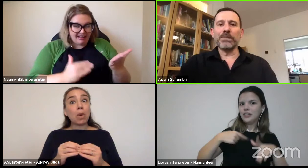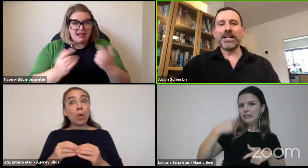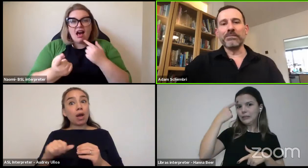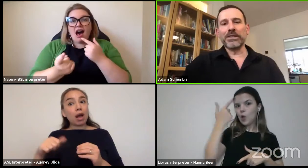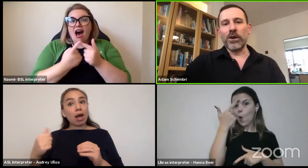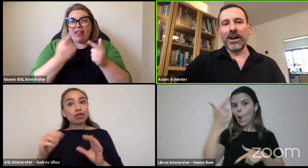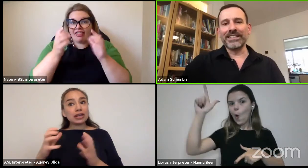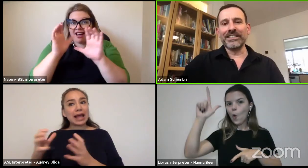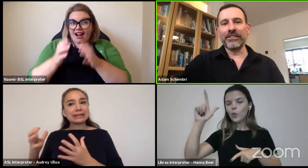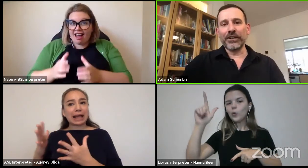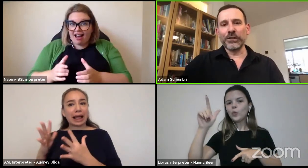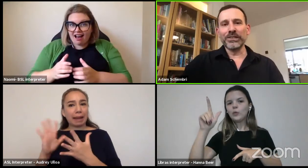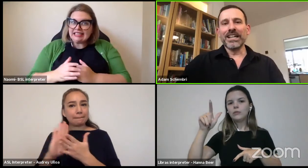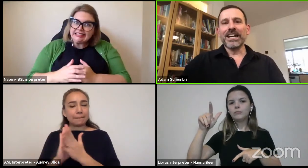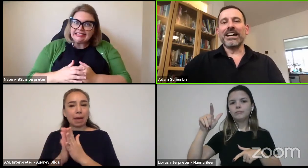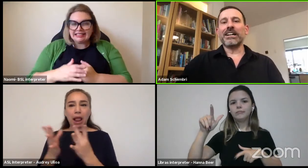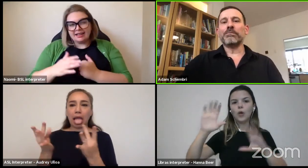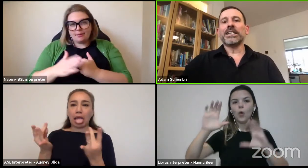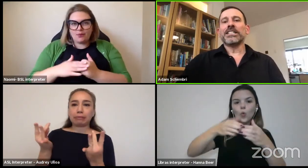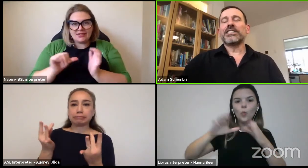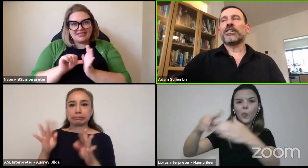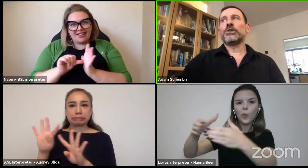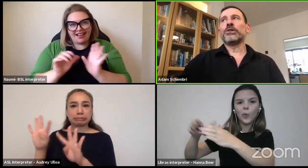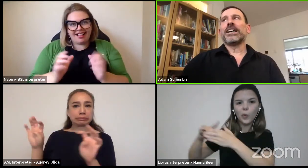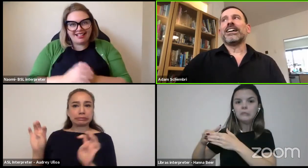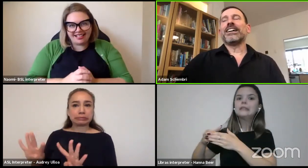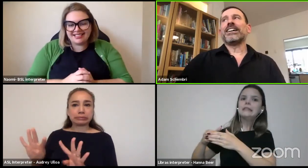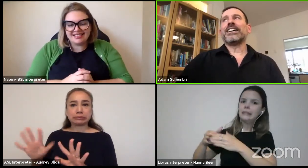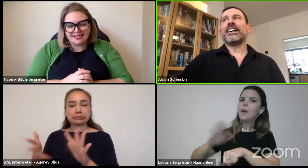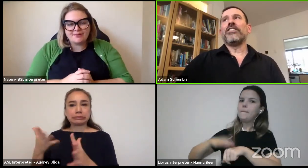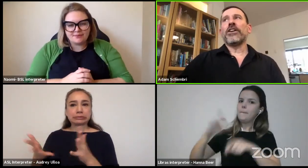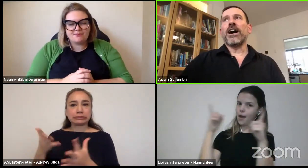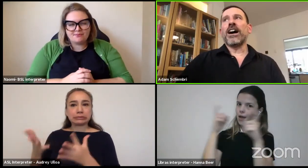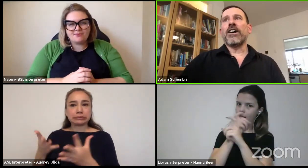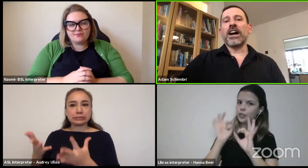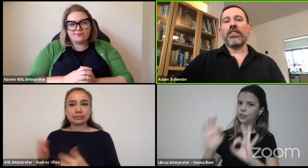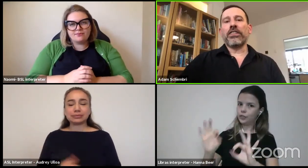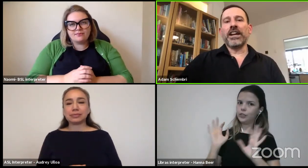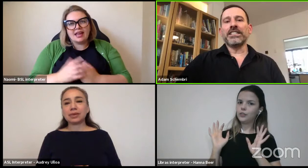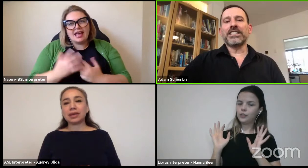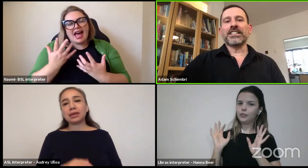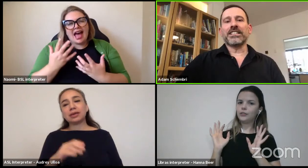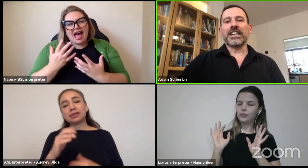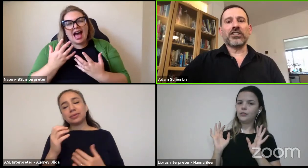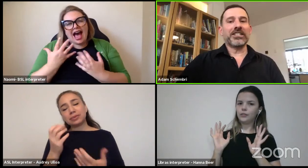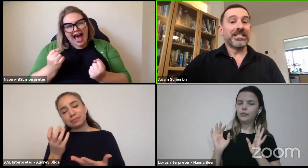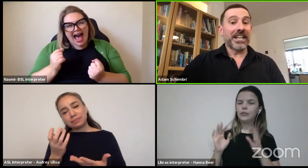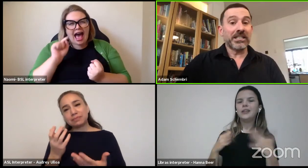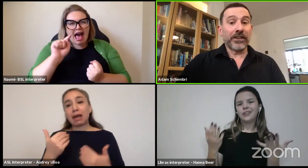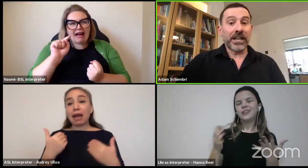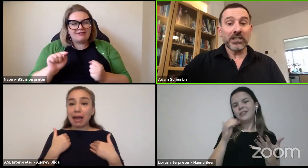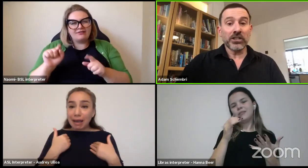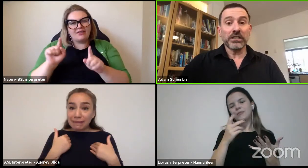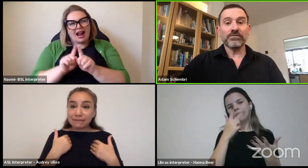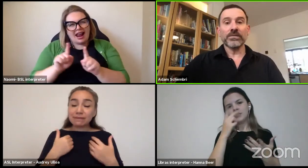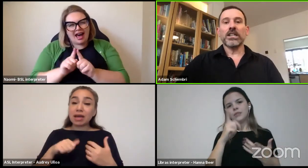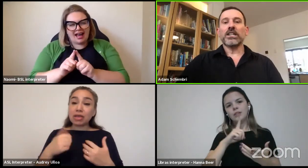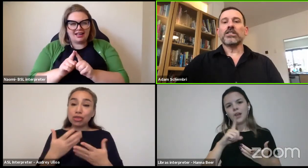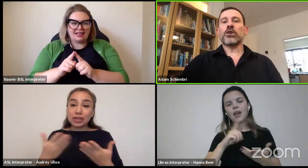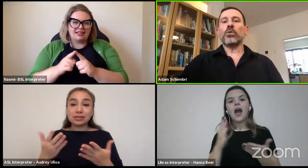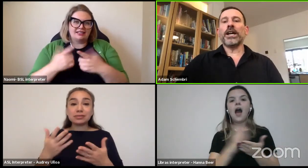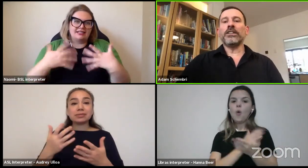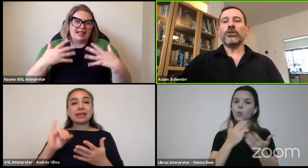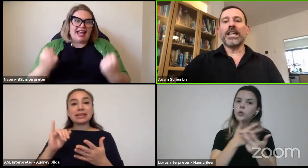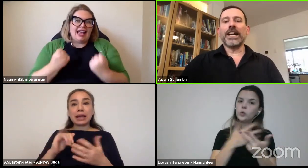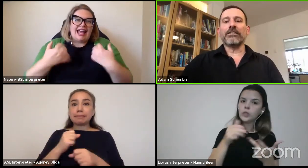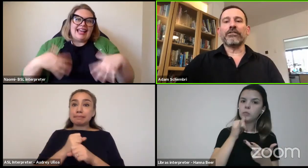it becomes quite difficult. So there are other things such as intensification.